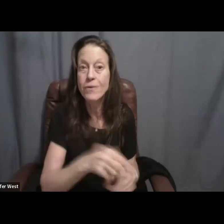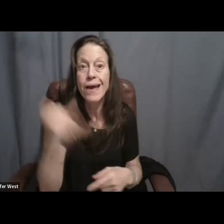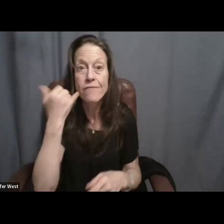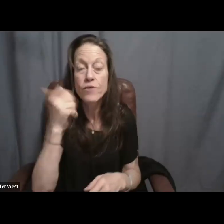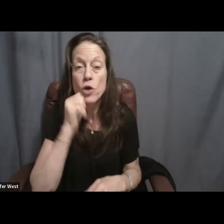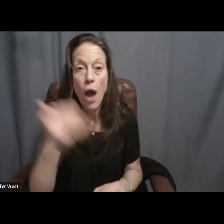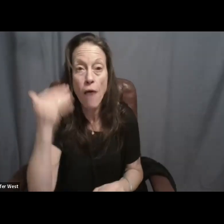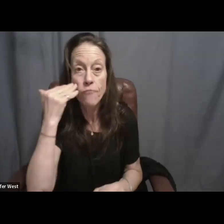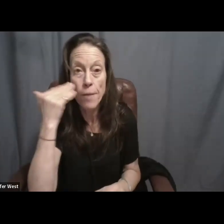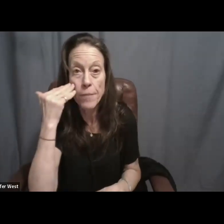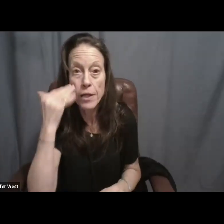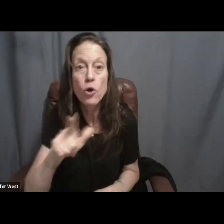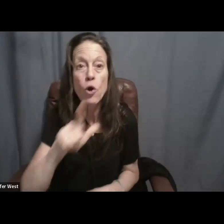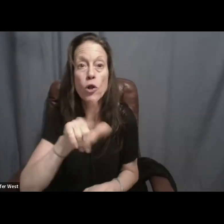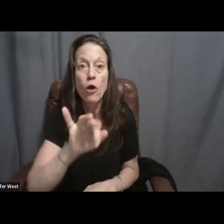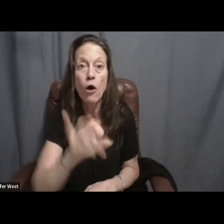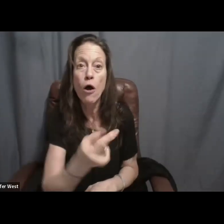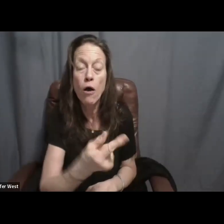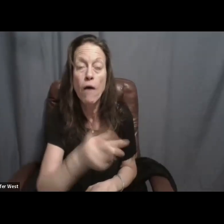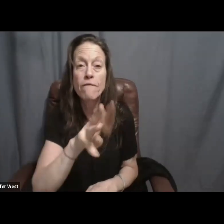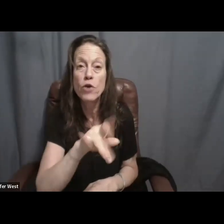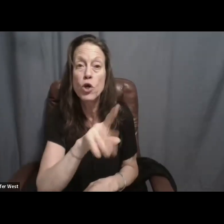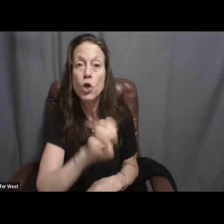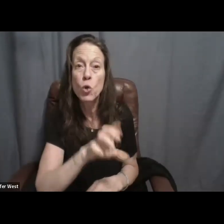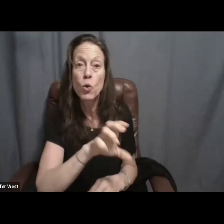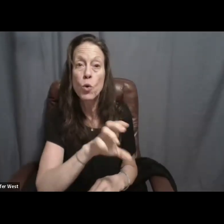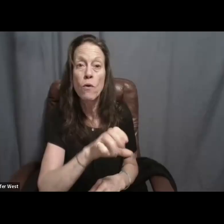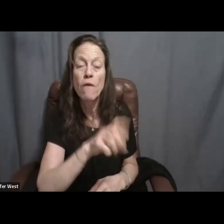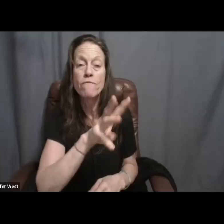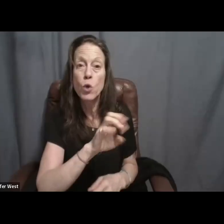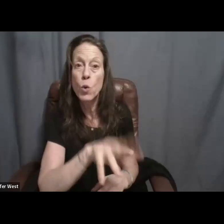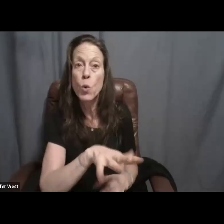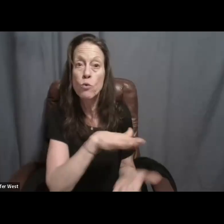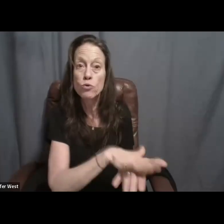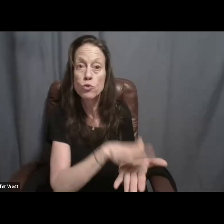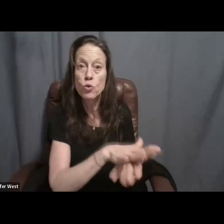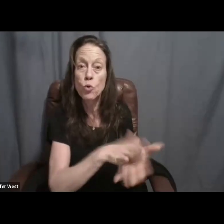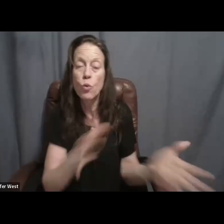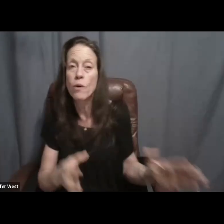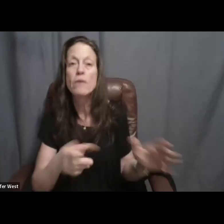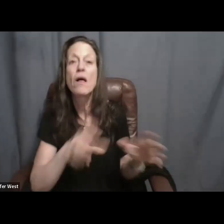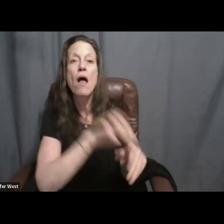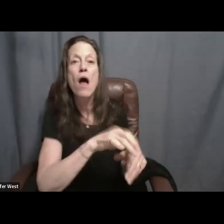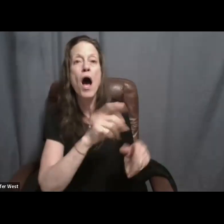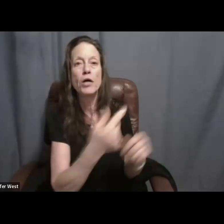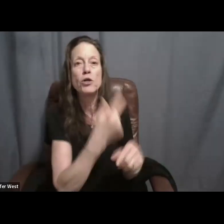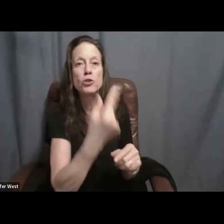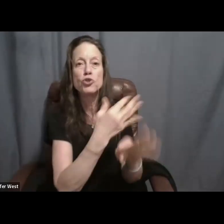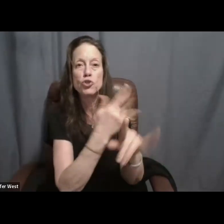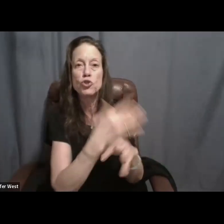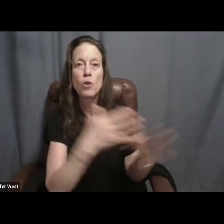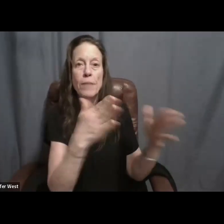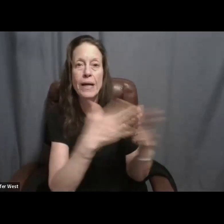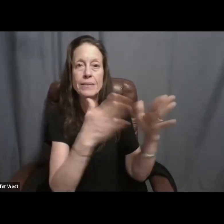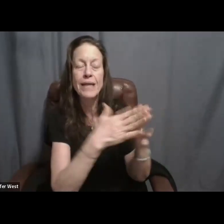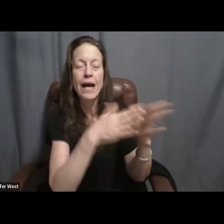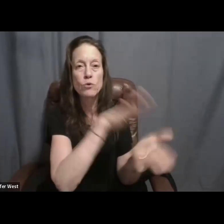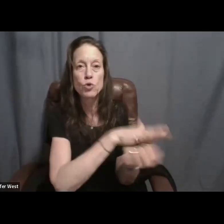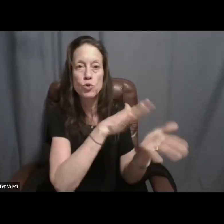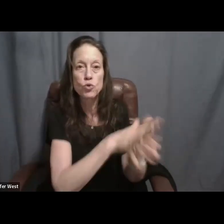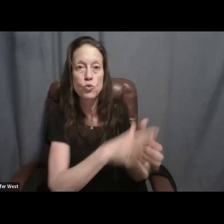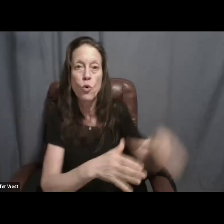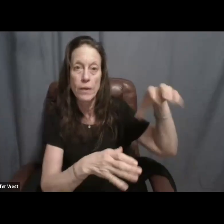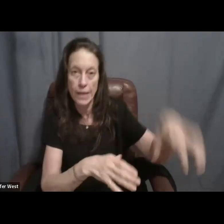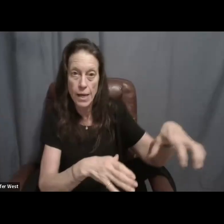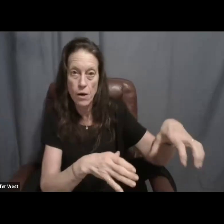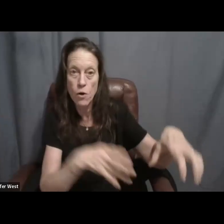it is attached to an elementary school in Germantown. And it is really for those who are severely affected.